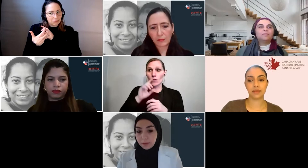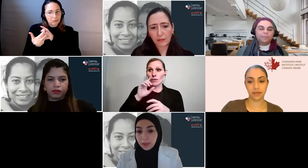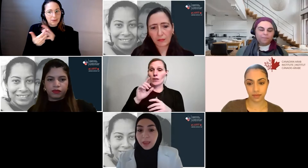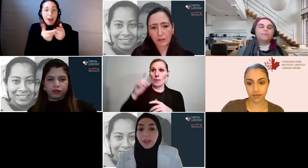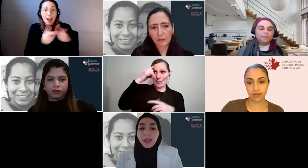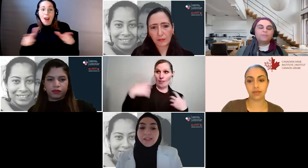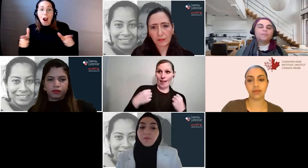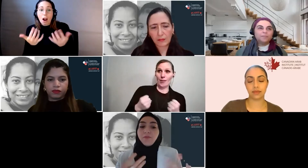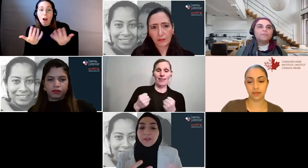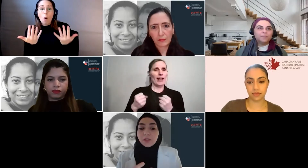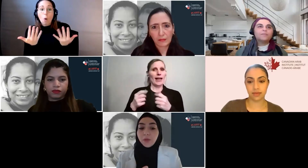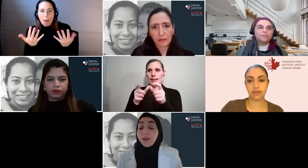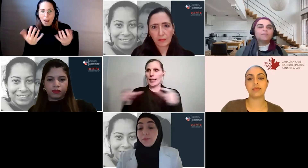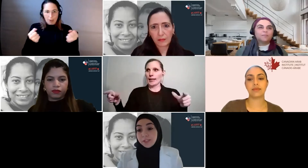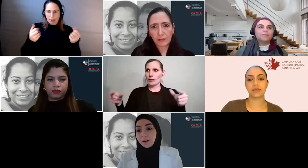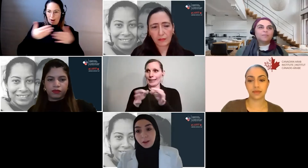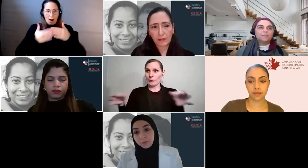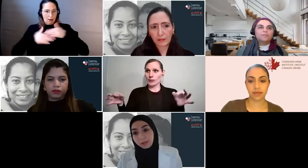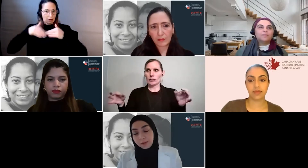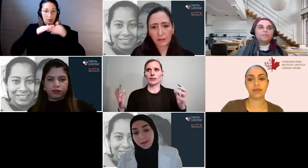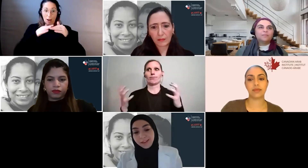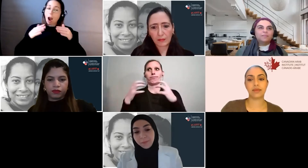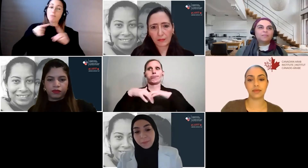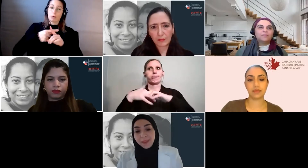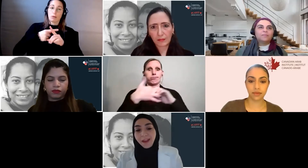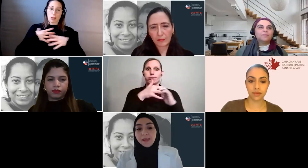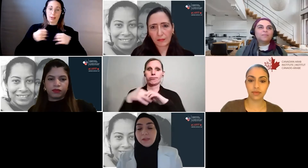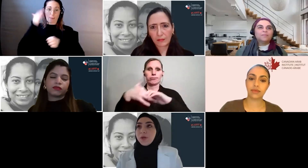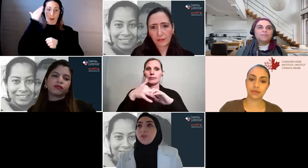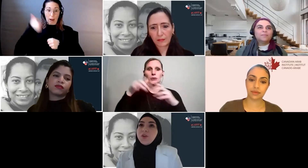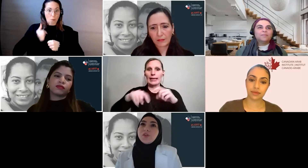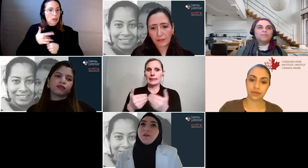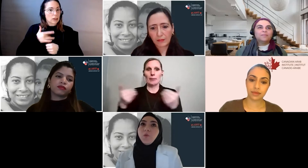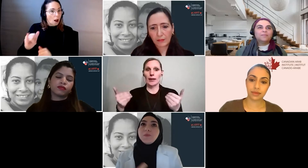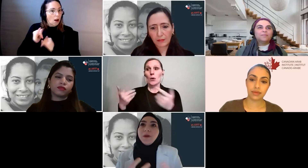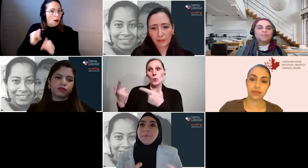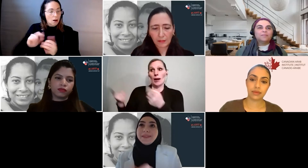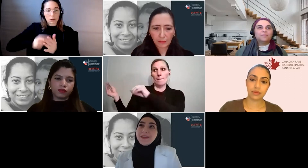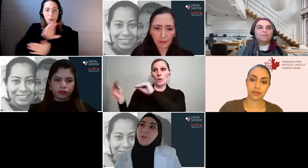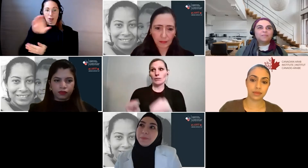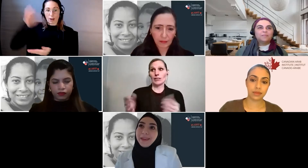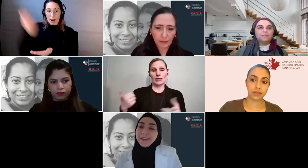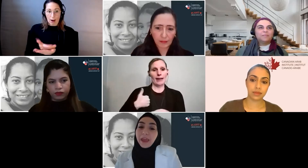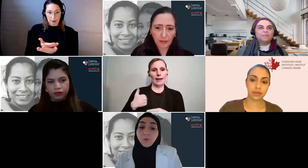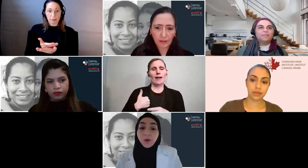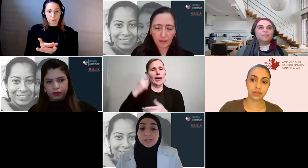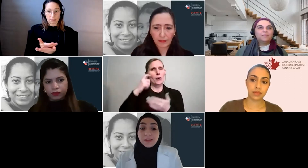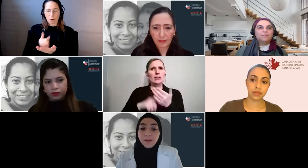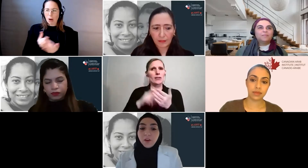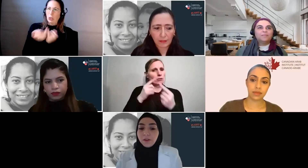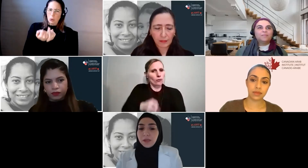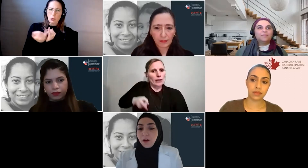health, as I felt it when I first arrived back to Canada. I was really struggling with my mental well-being, and it